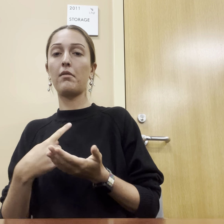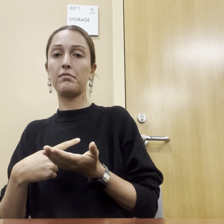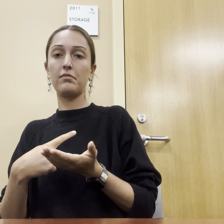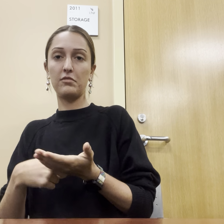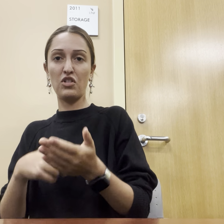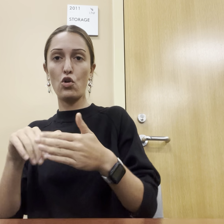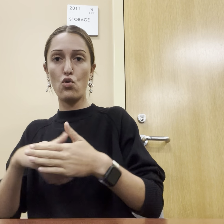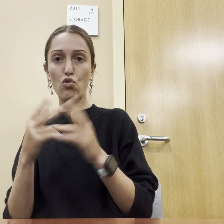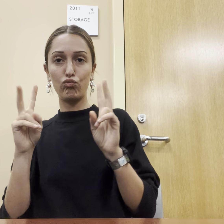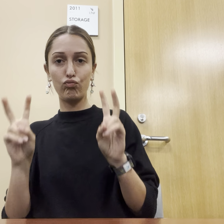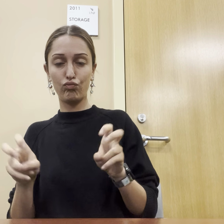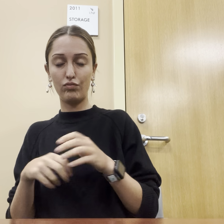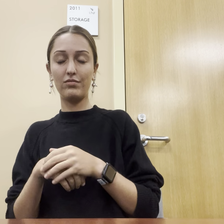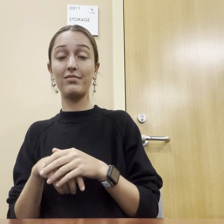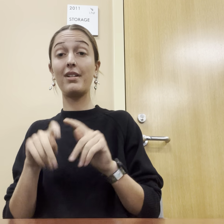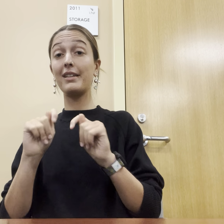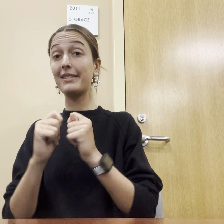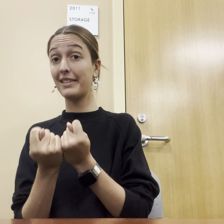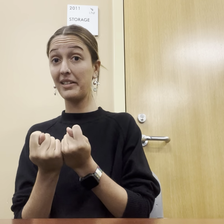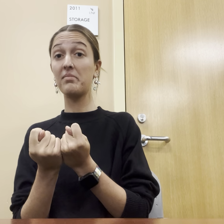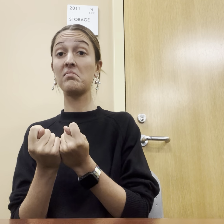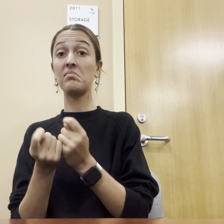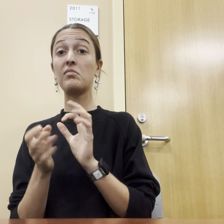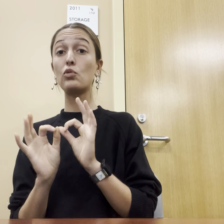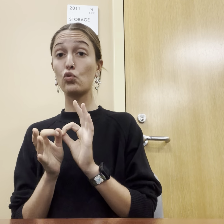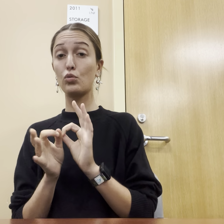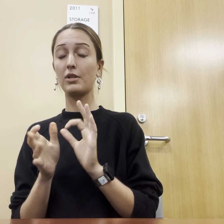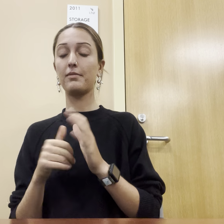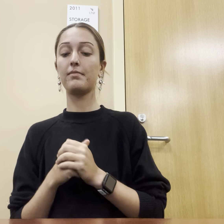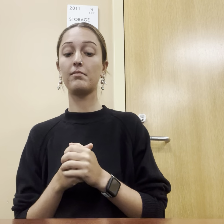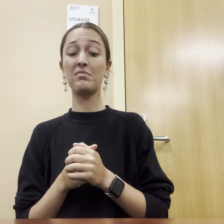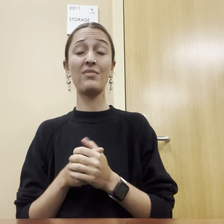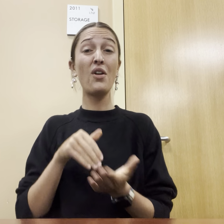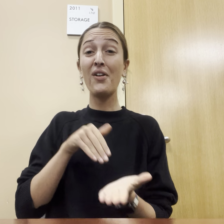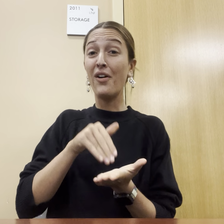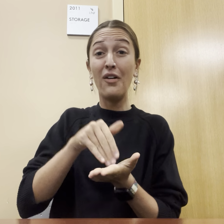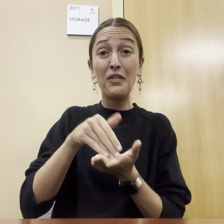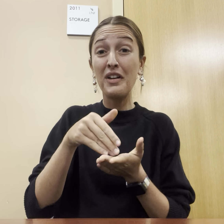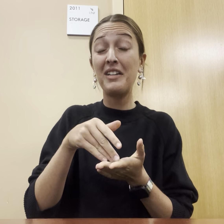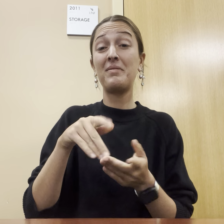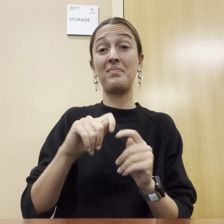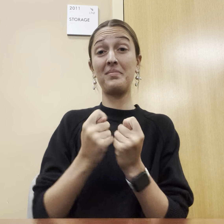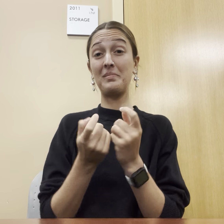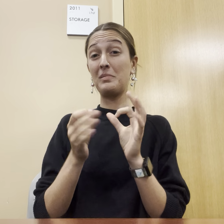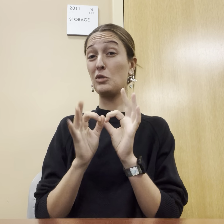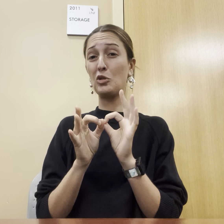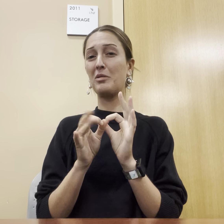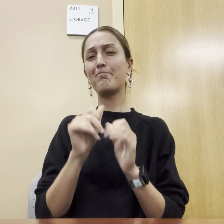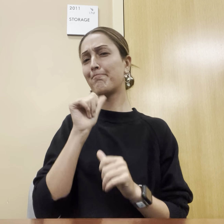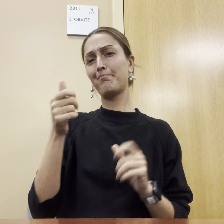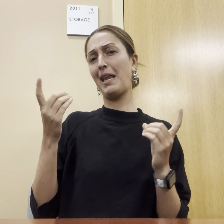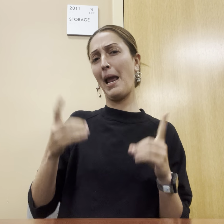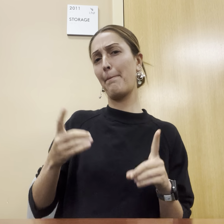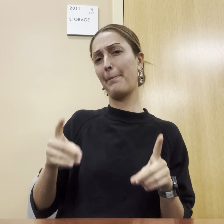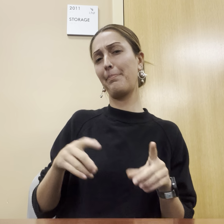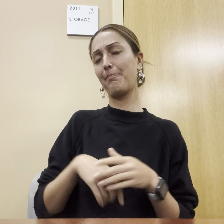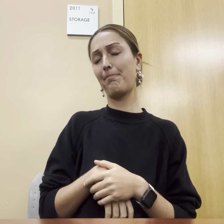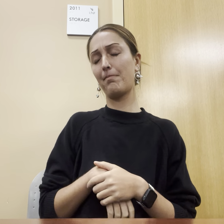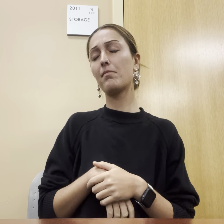happen often. It also just depends on your availability and what you're comfortable with. But just so you know, team interpreting does